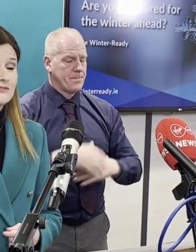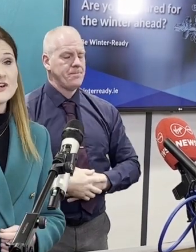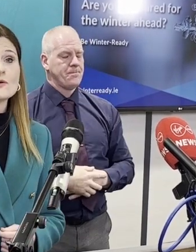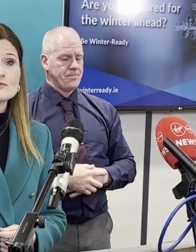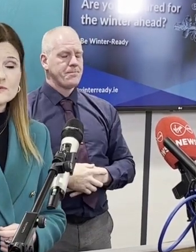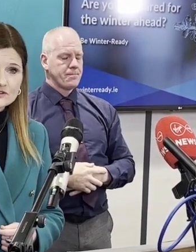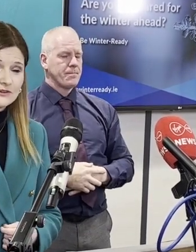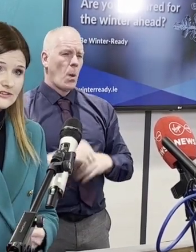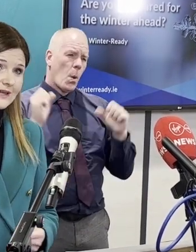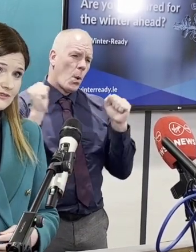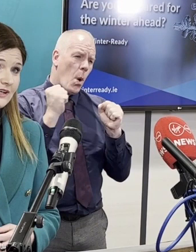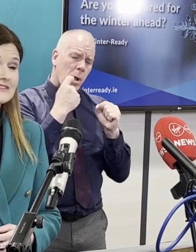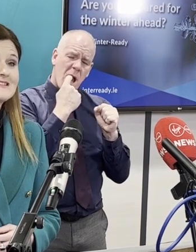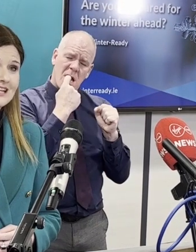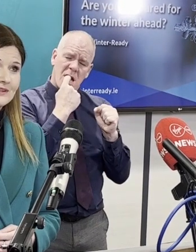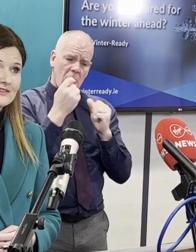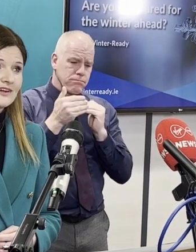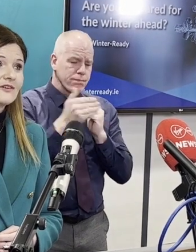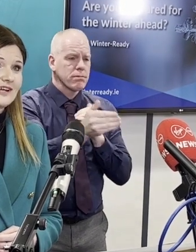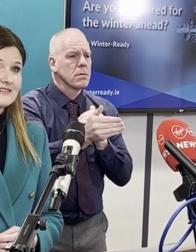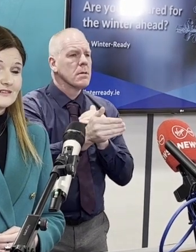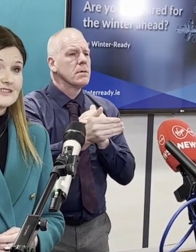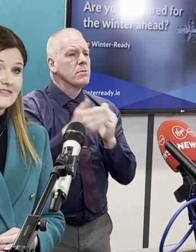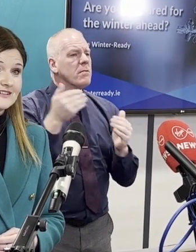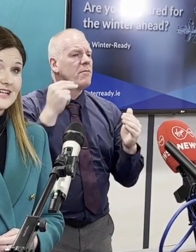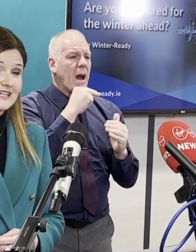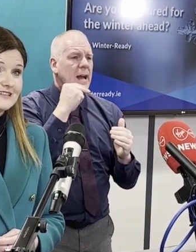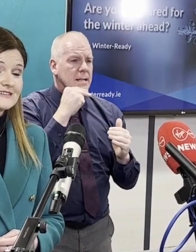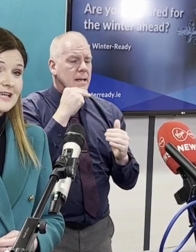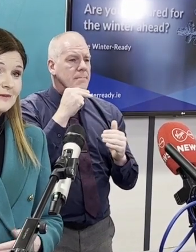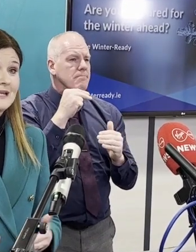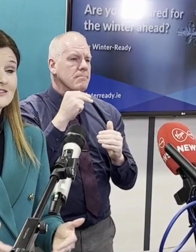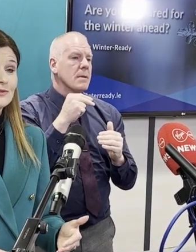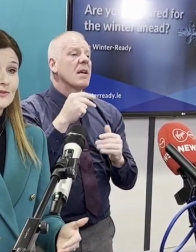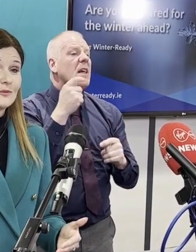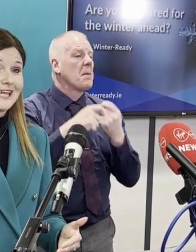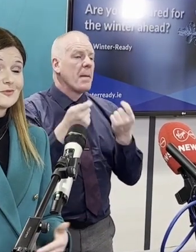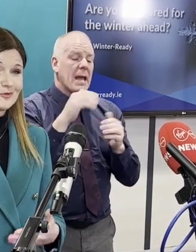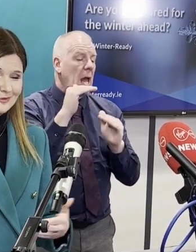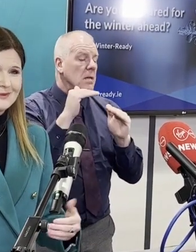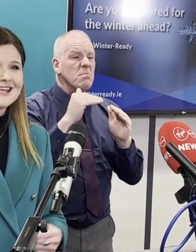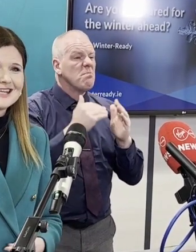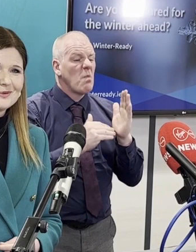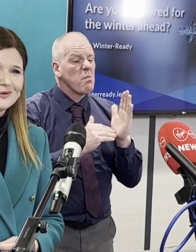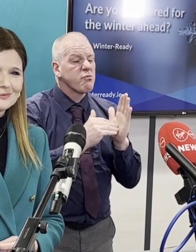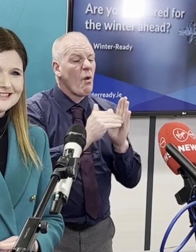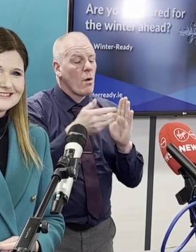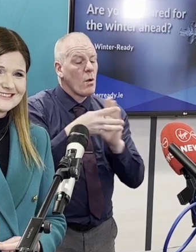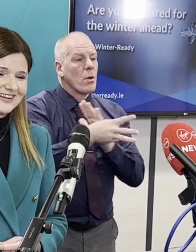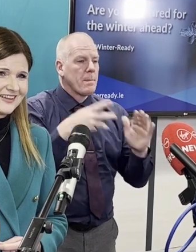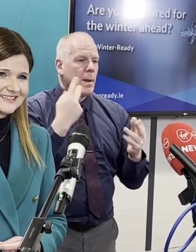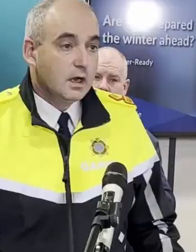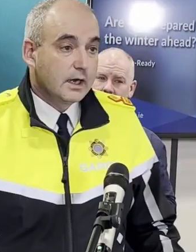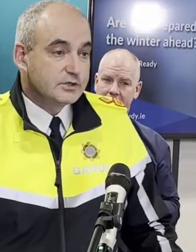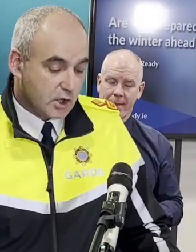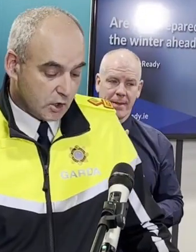cold, very cold, bitter cold spell of weather staying with us right out till Friday at least. Maybe less cold over the weekend, but we'll be keeping you updated